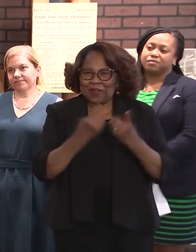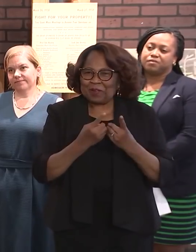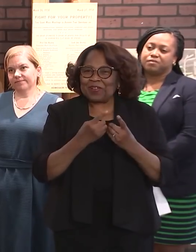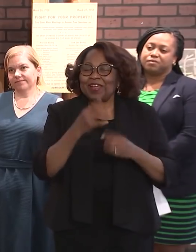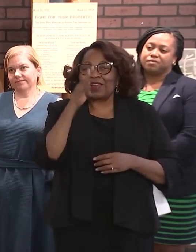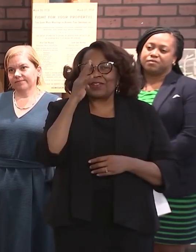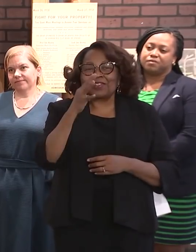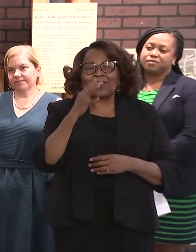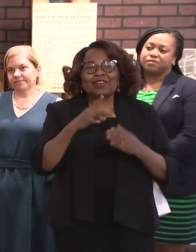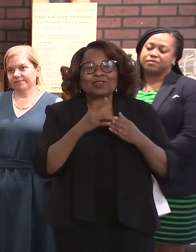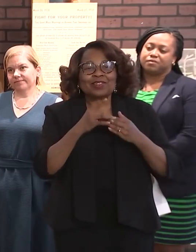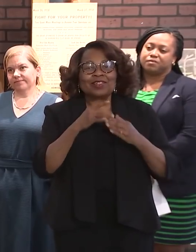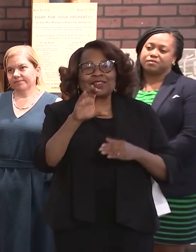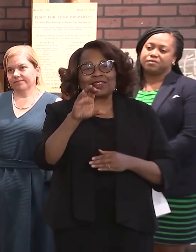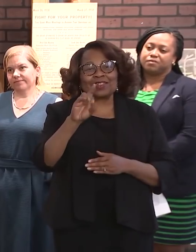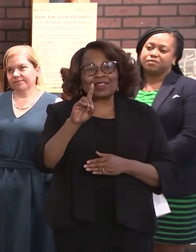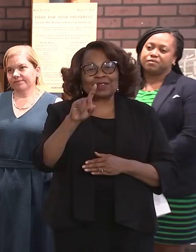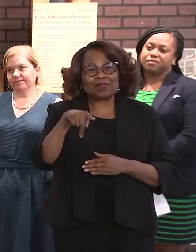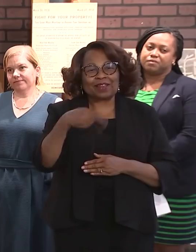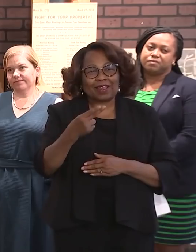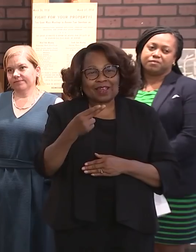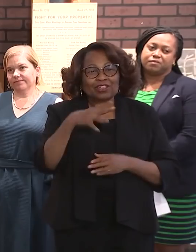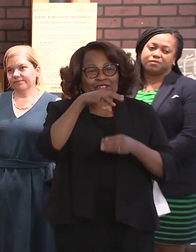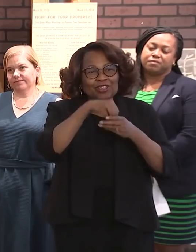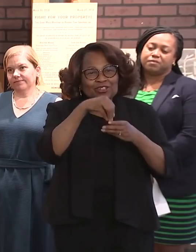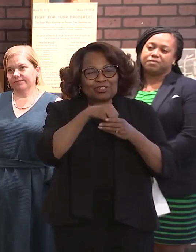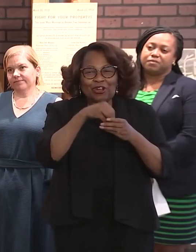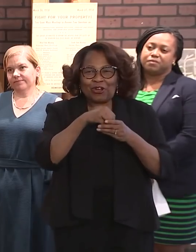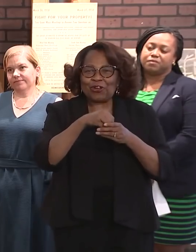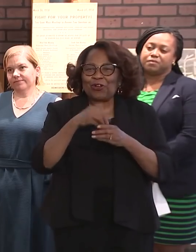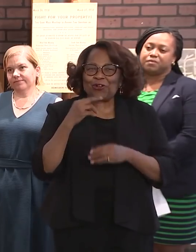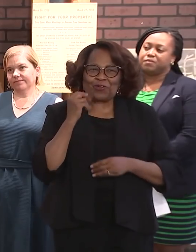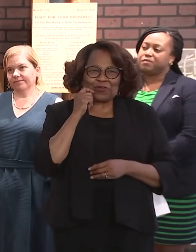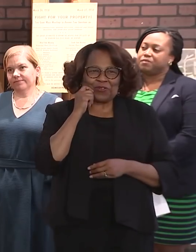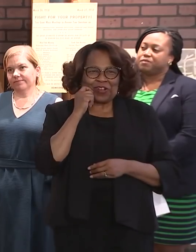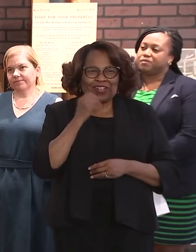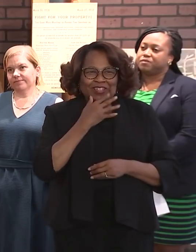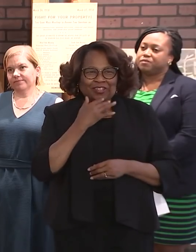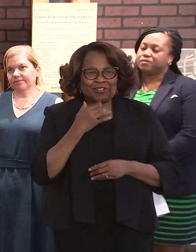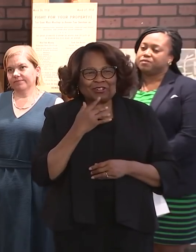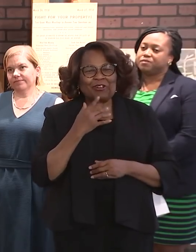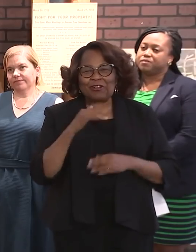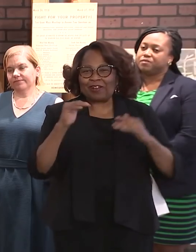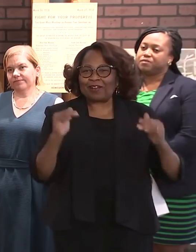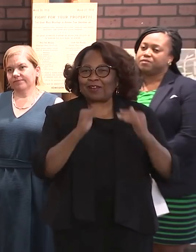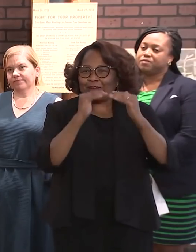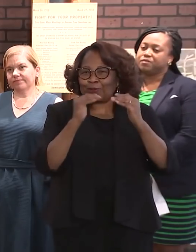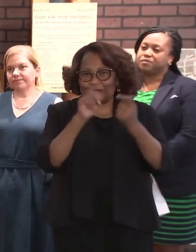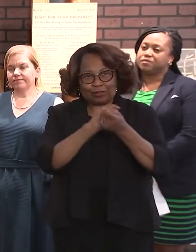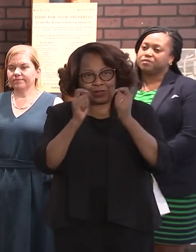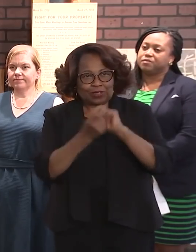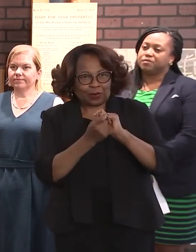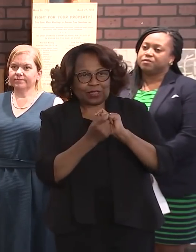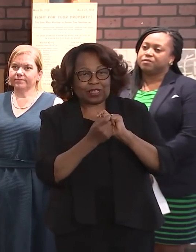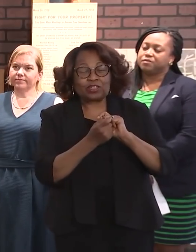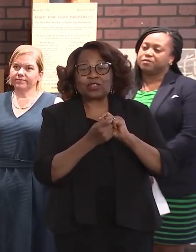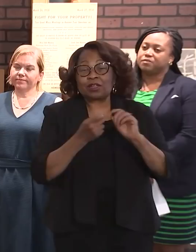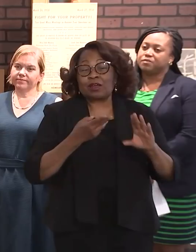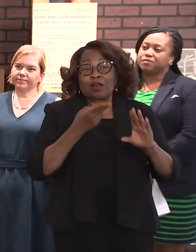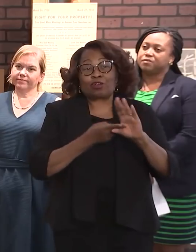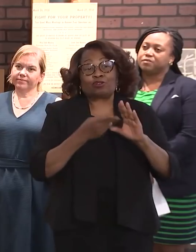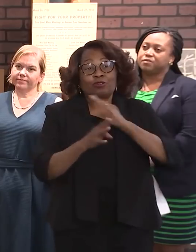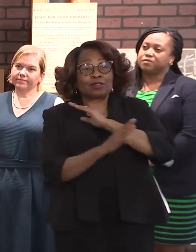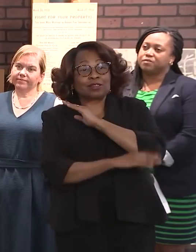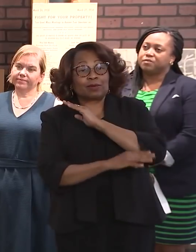lead CDPH's internal racial equity transformation. Since joining the department in September